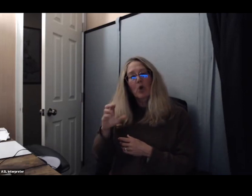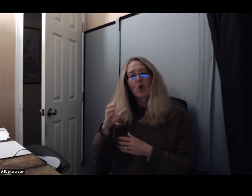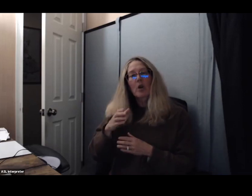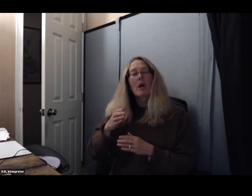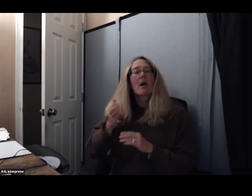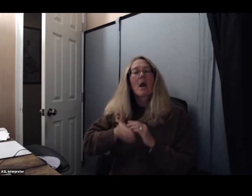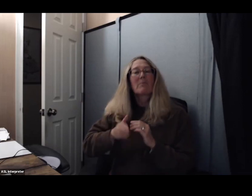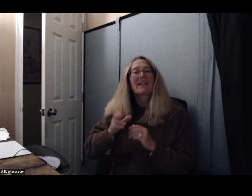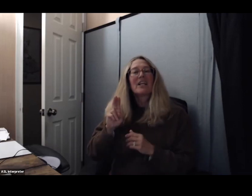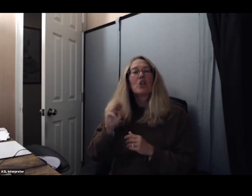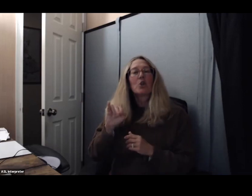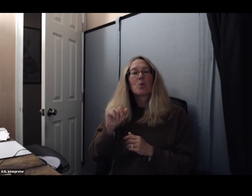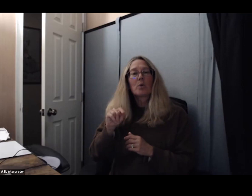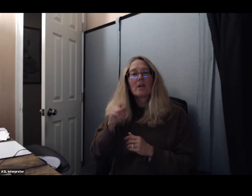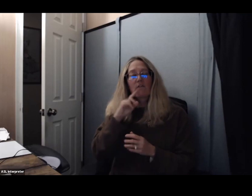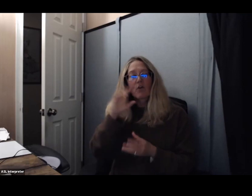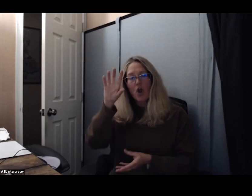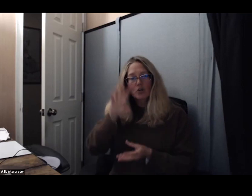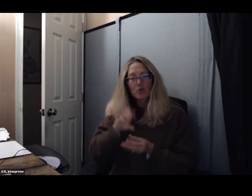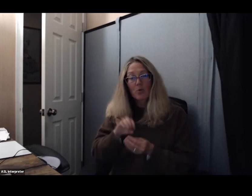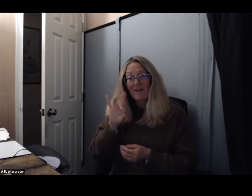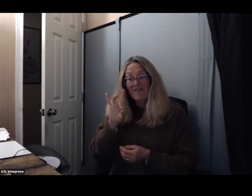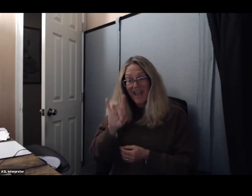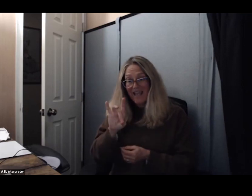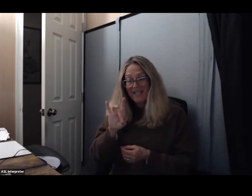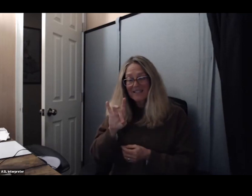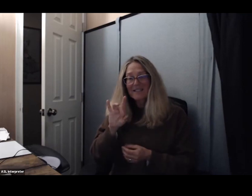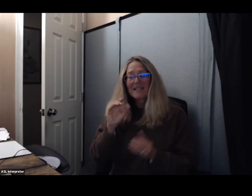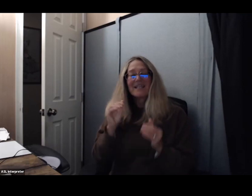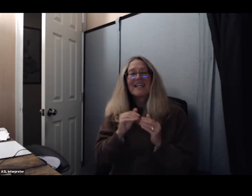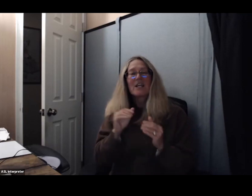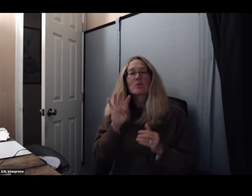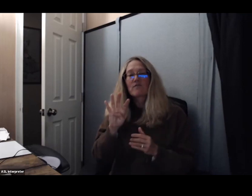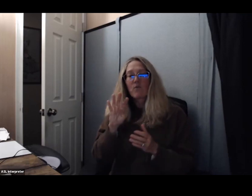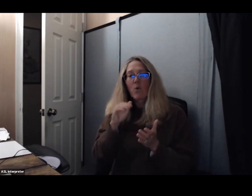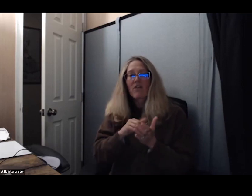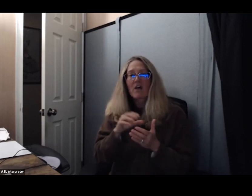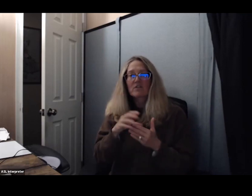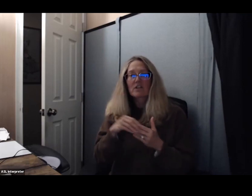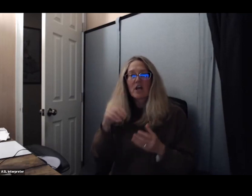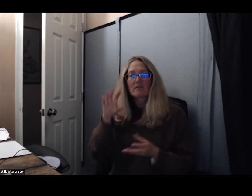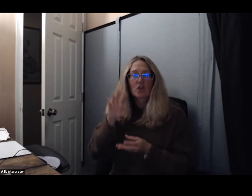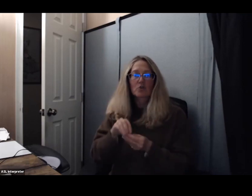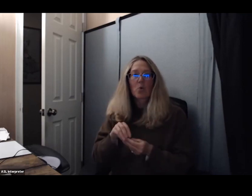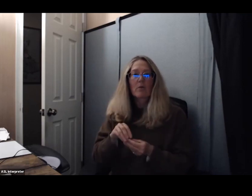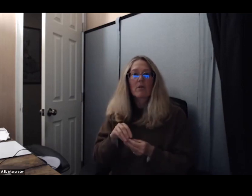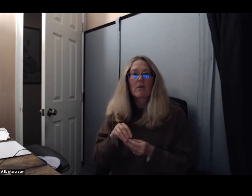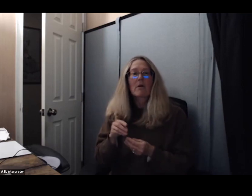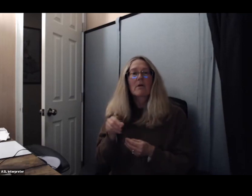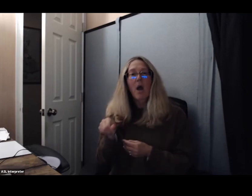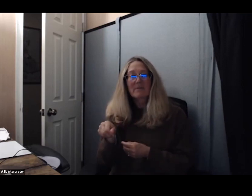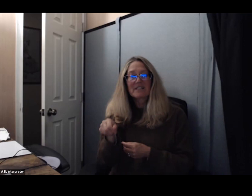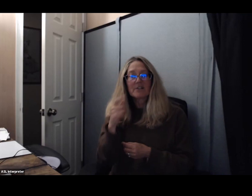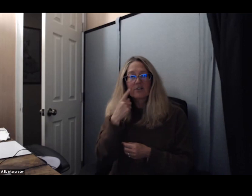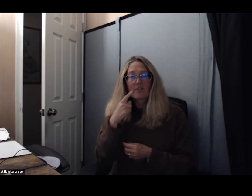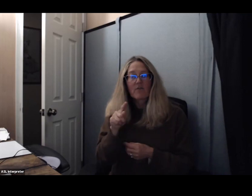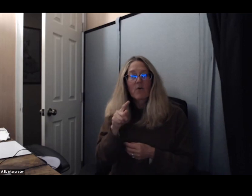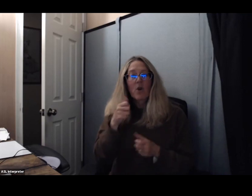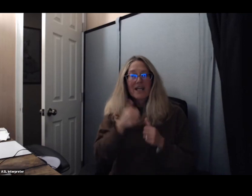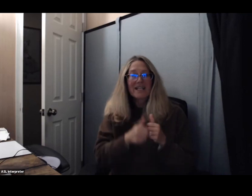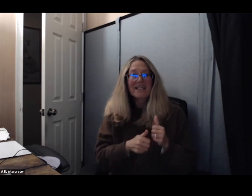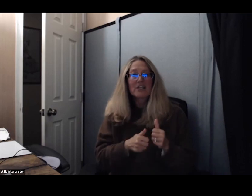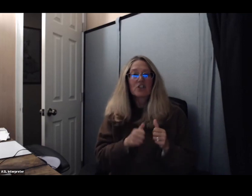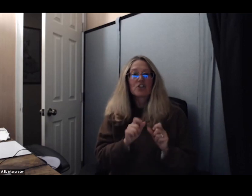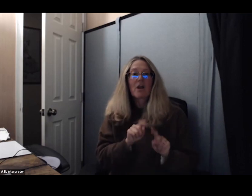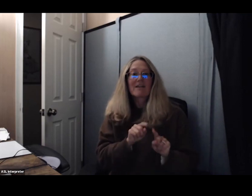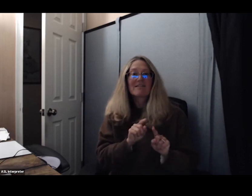unit for a total of 8 units, which equates to $4,000 of total compensation for each